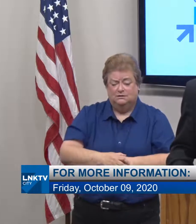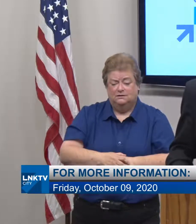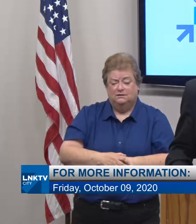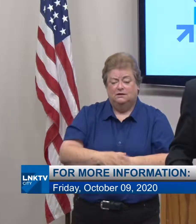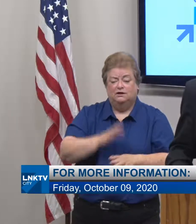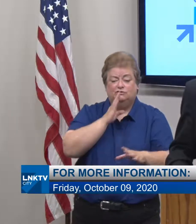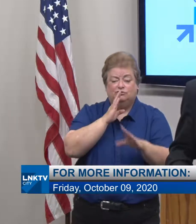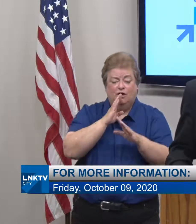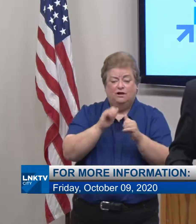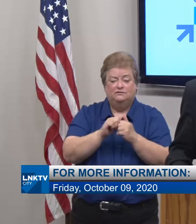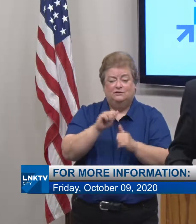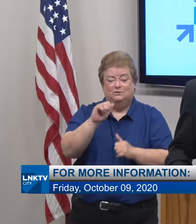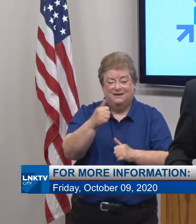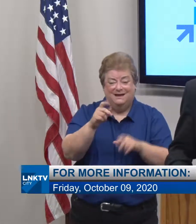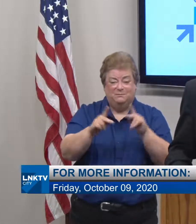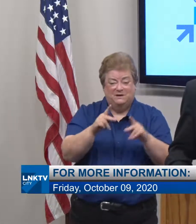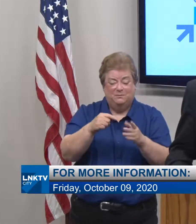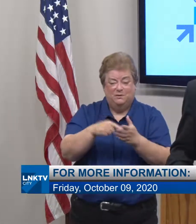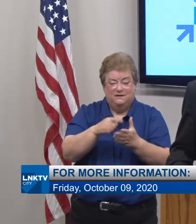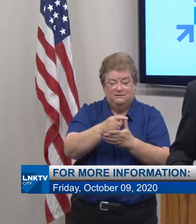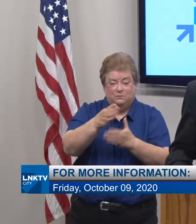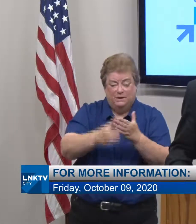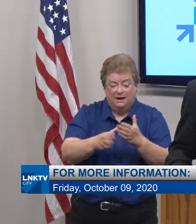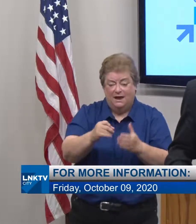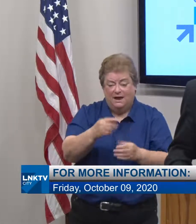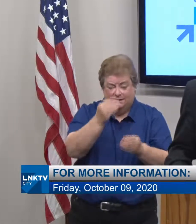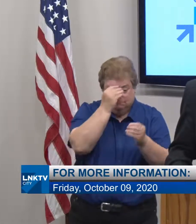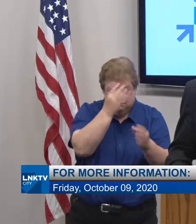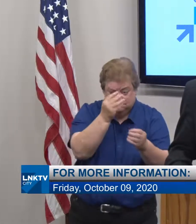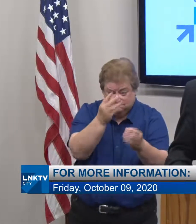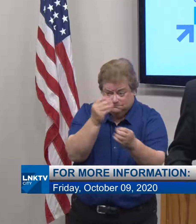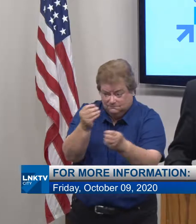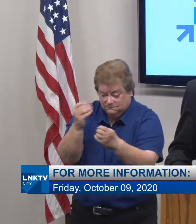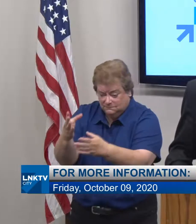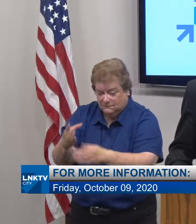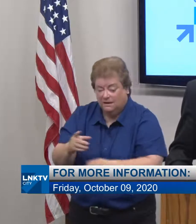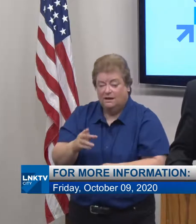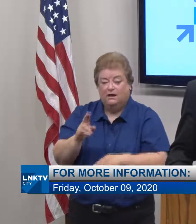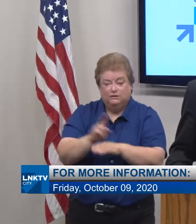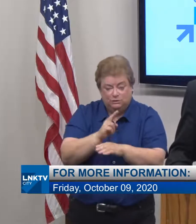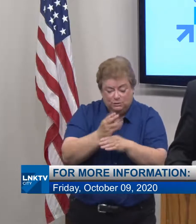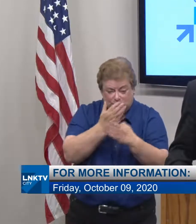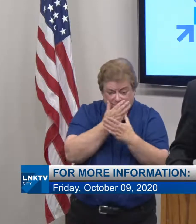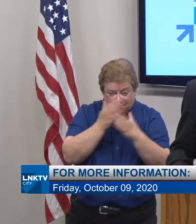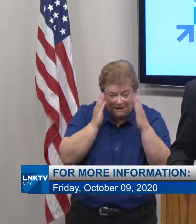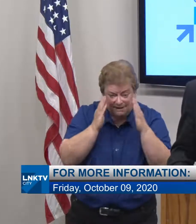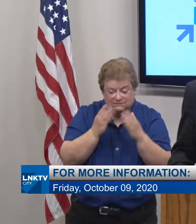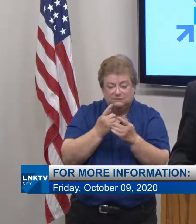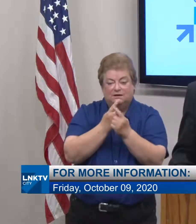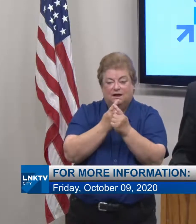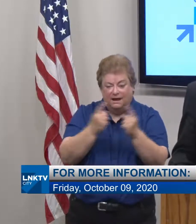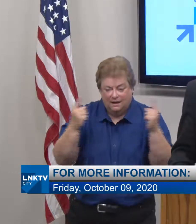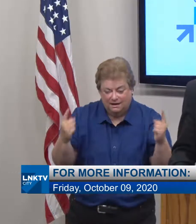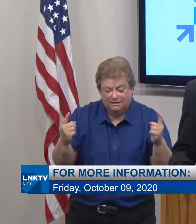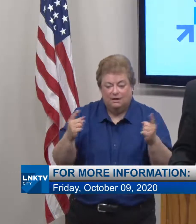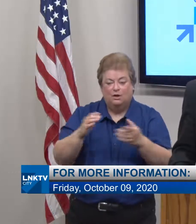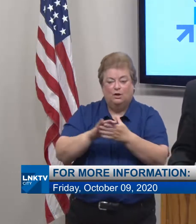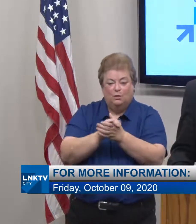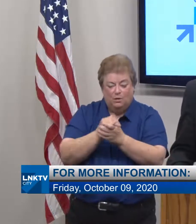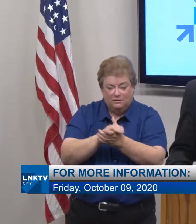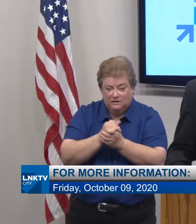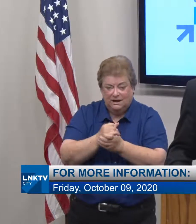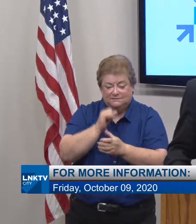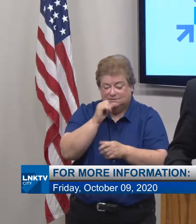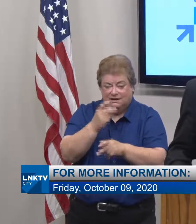people this weekend and tells them if they're not wearing masks, if they're not distancing, if they're not hand washing, if they're not taking care of